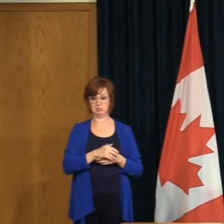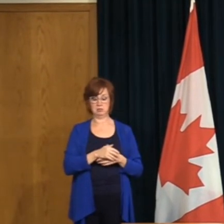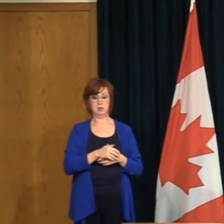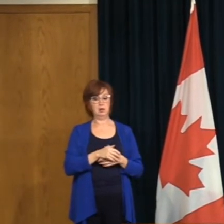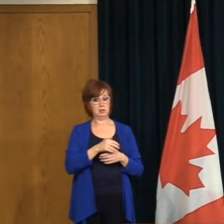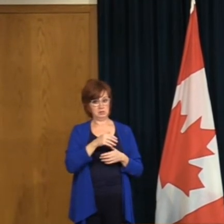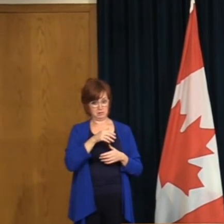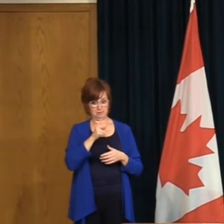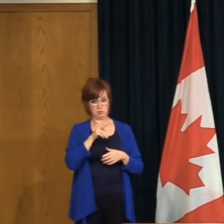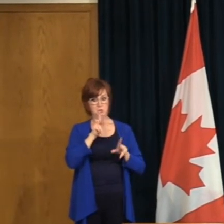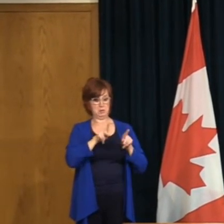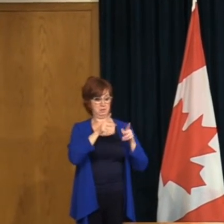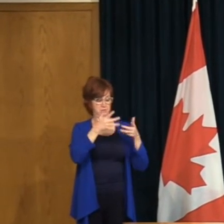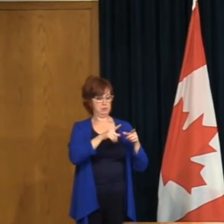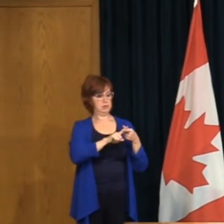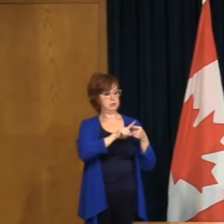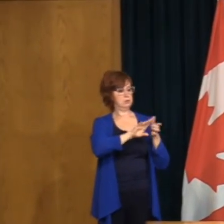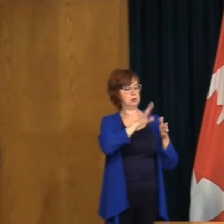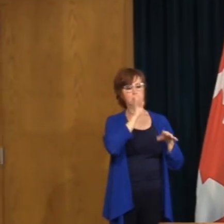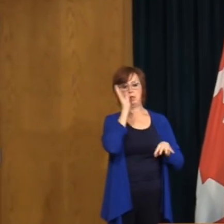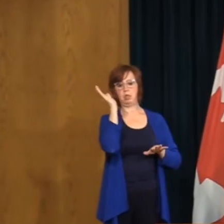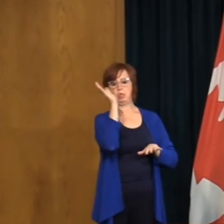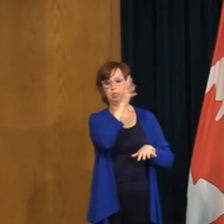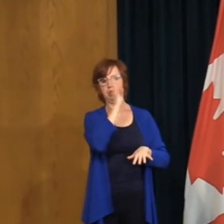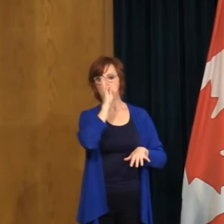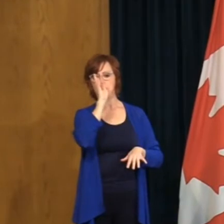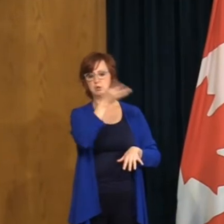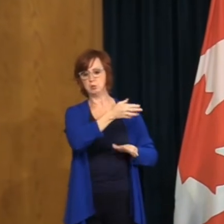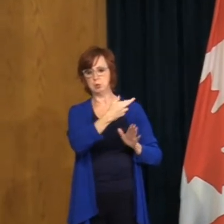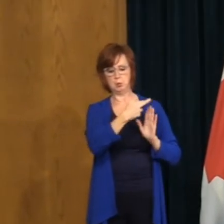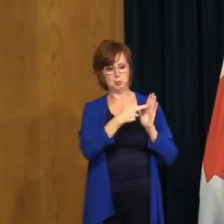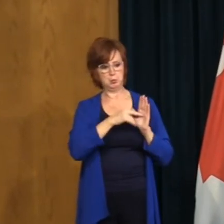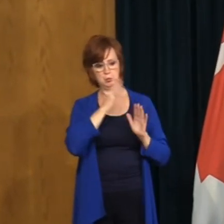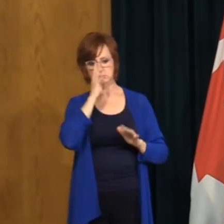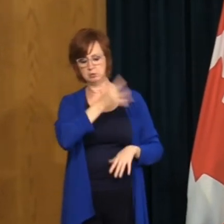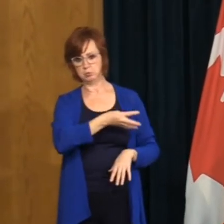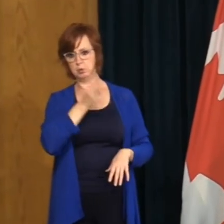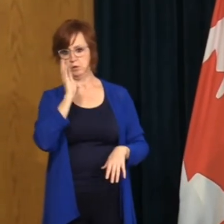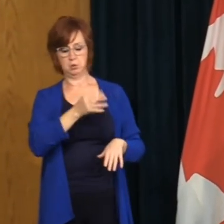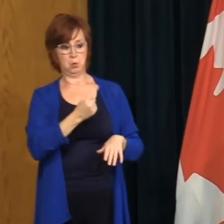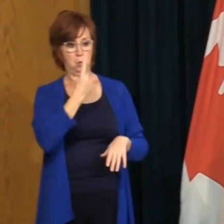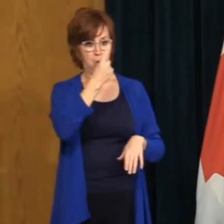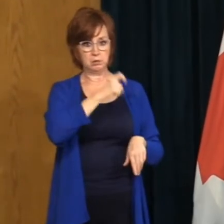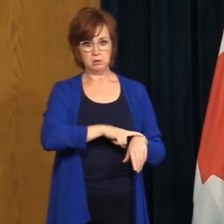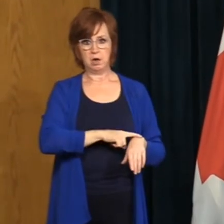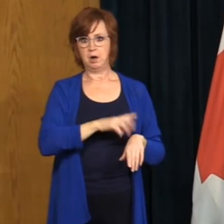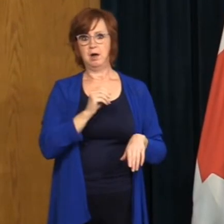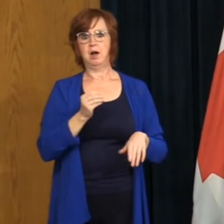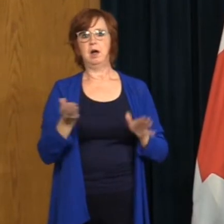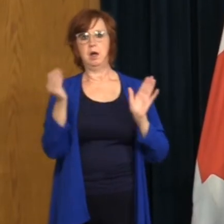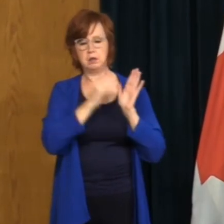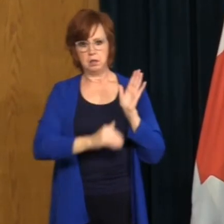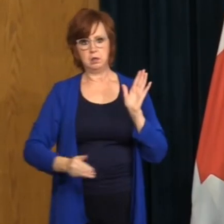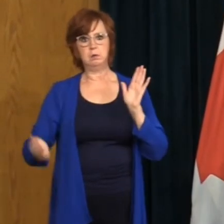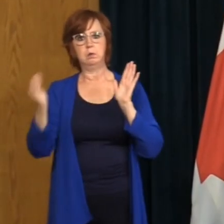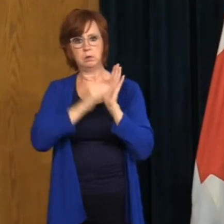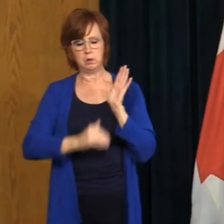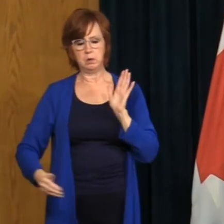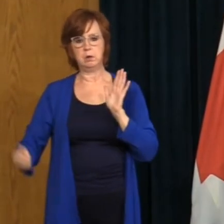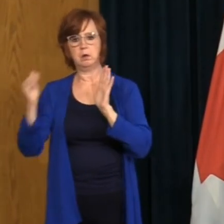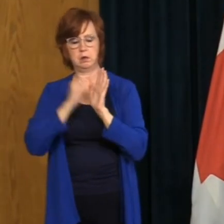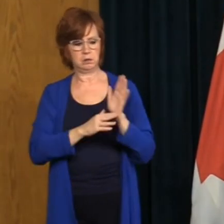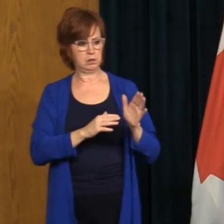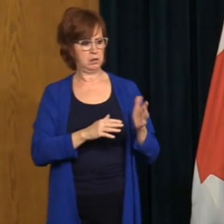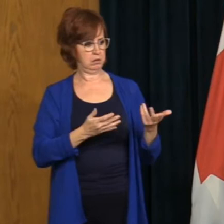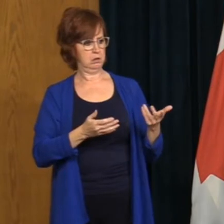not taken the advice of public health officials, and I would just say it isn't going to be me that is out fining individuals. There